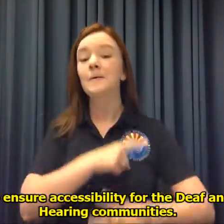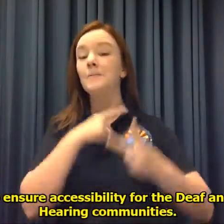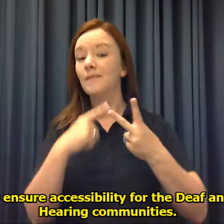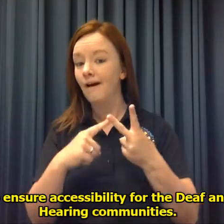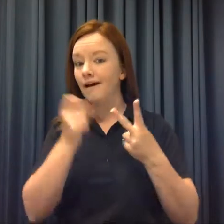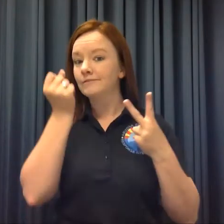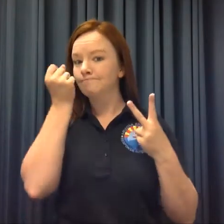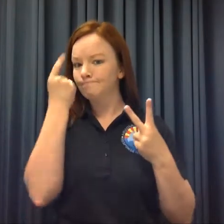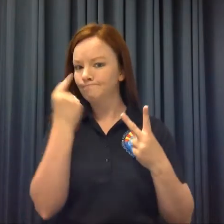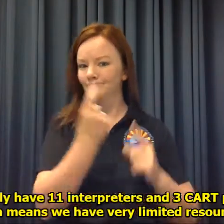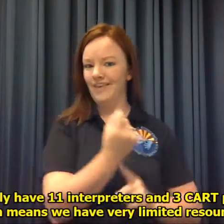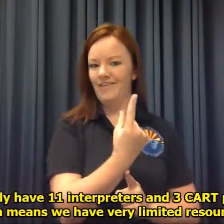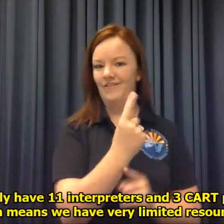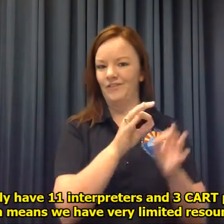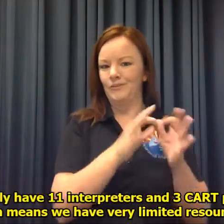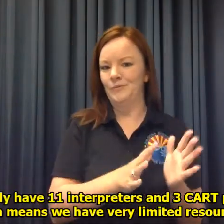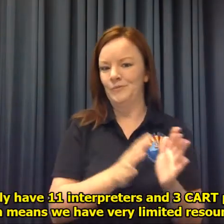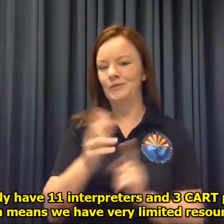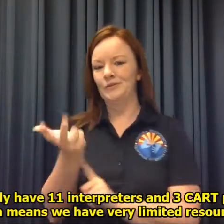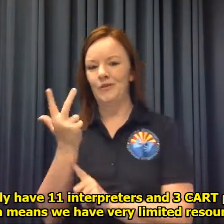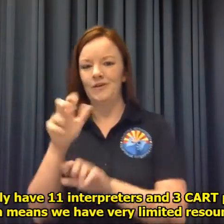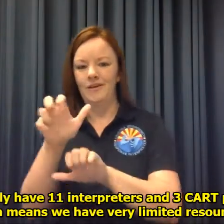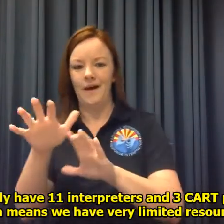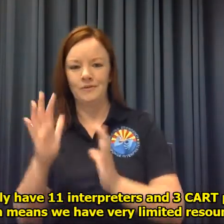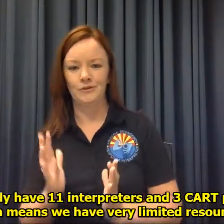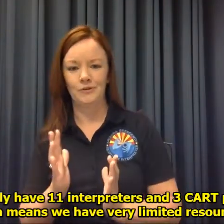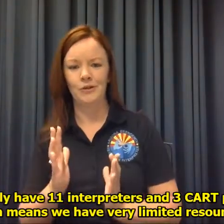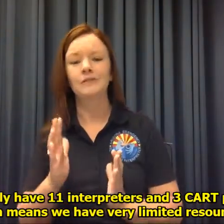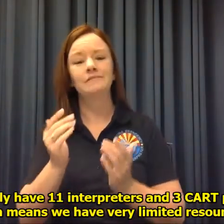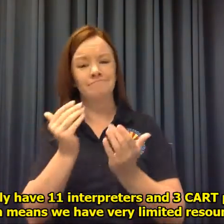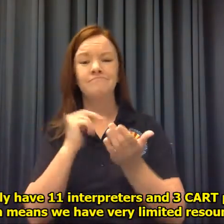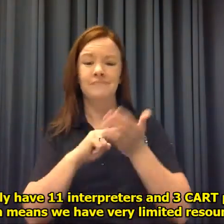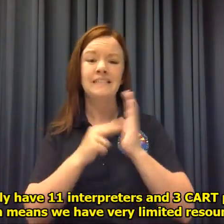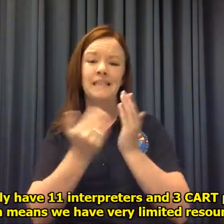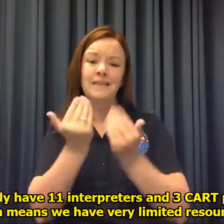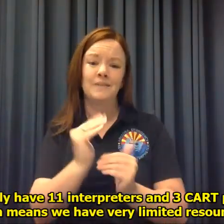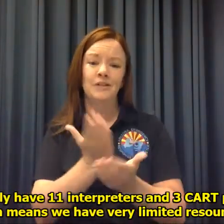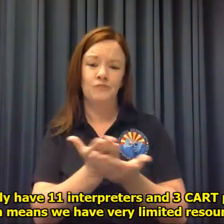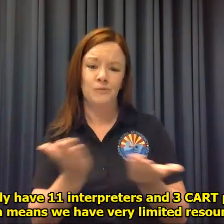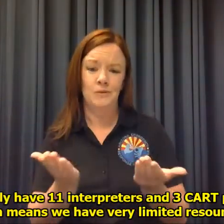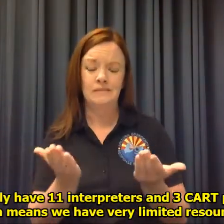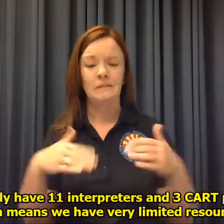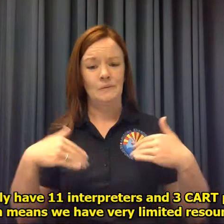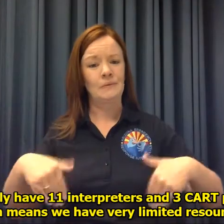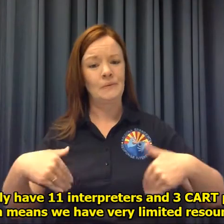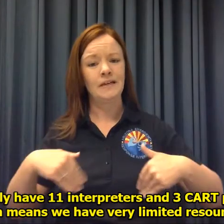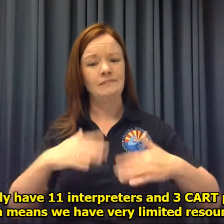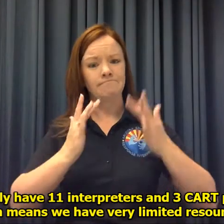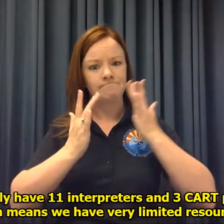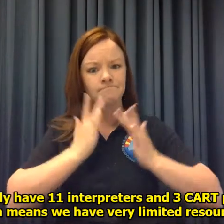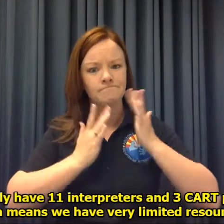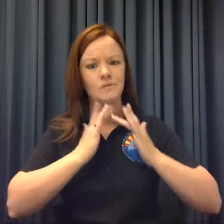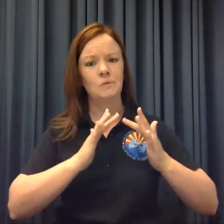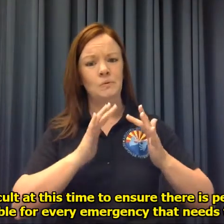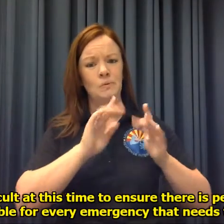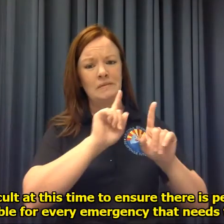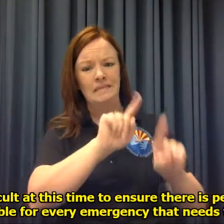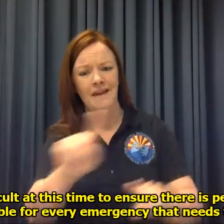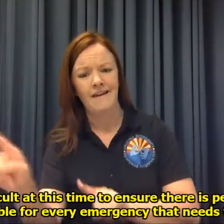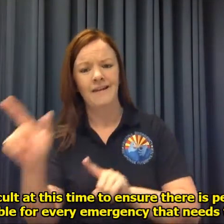communities. We also only have 11 interpreters and 3 CART providers, which means we have very limited resources. It is difficult at this